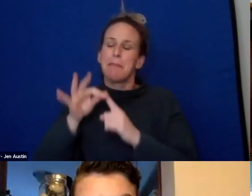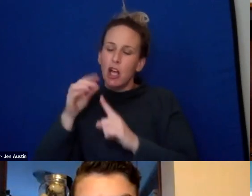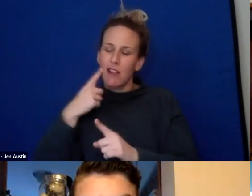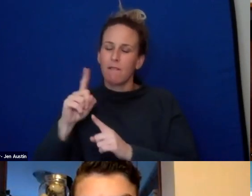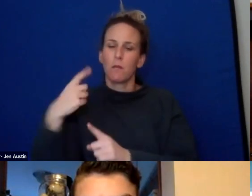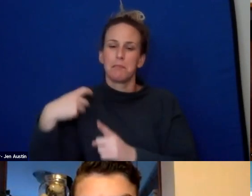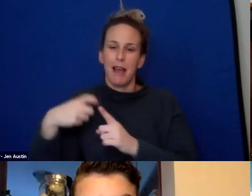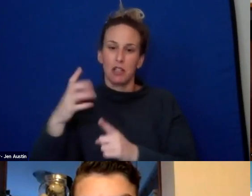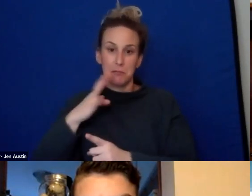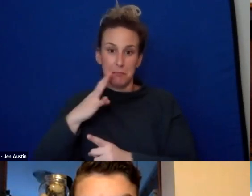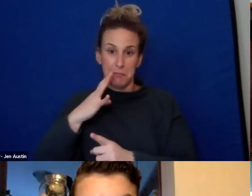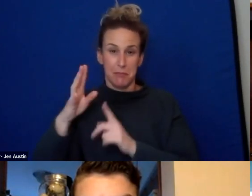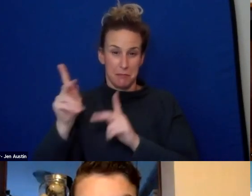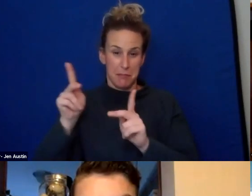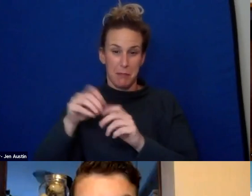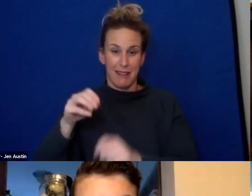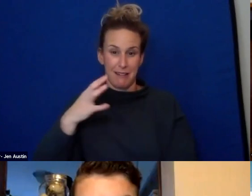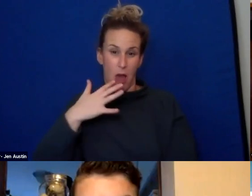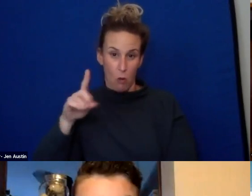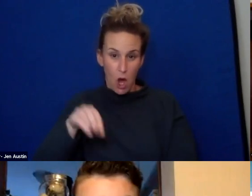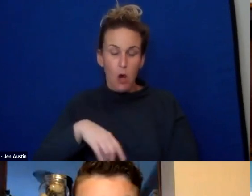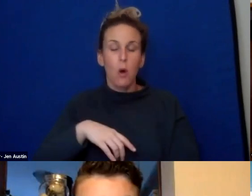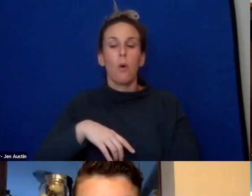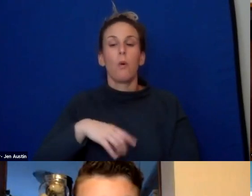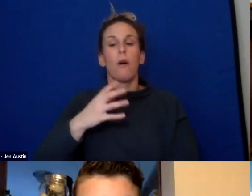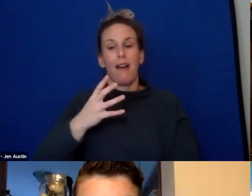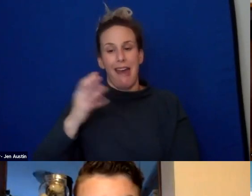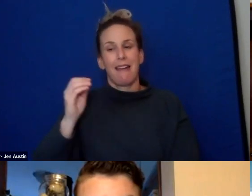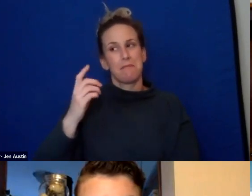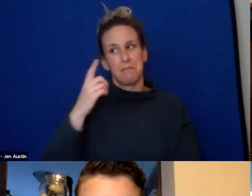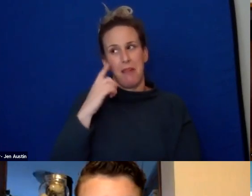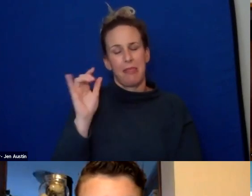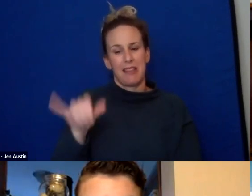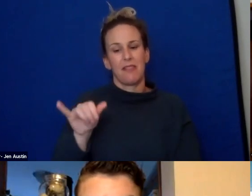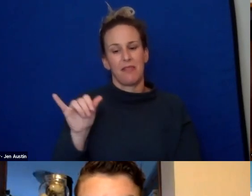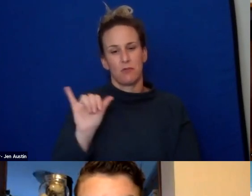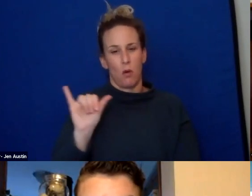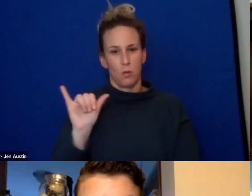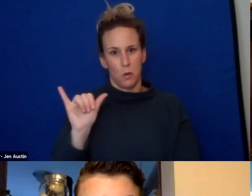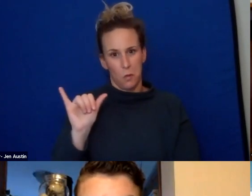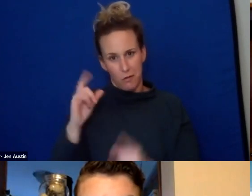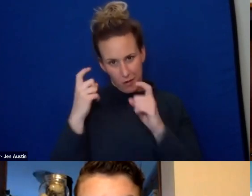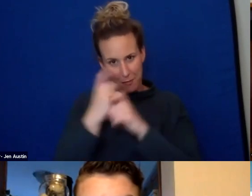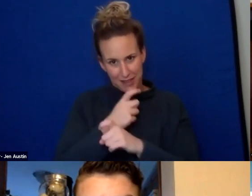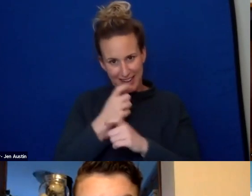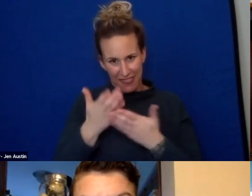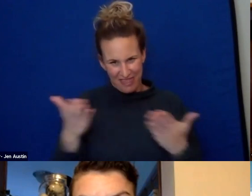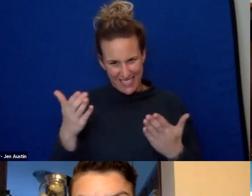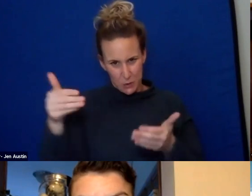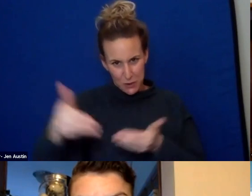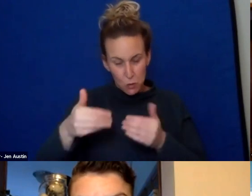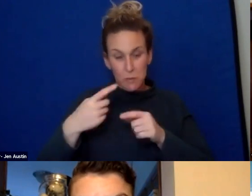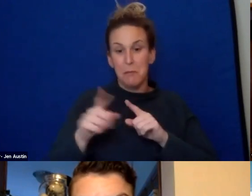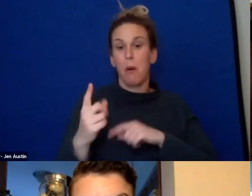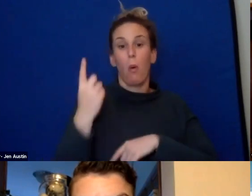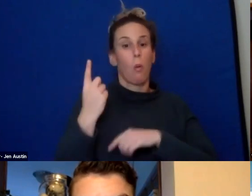populations in colorado um and i think that's uh that's also a complicated thing to introduce but one of the ways